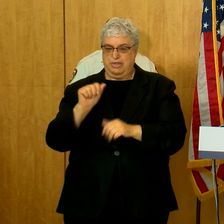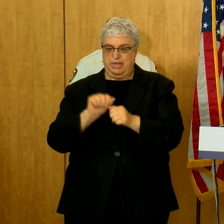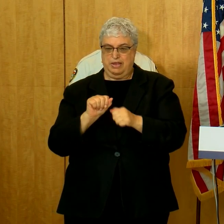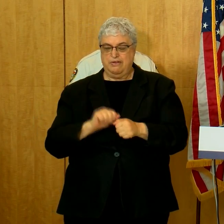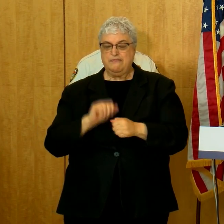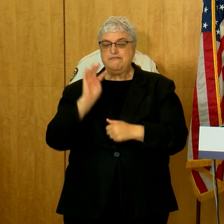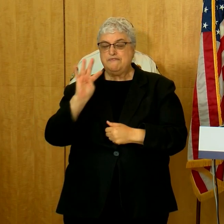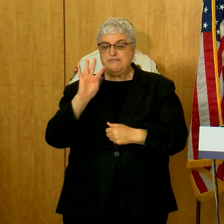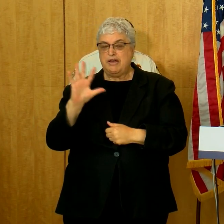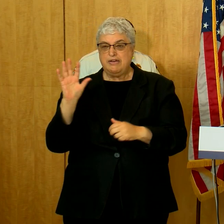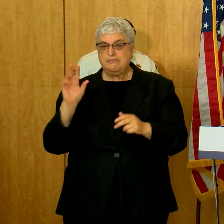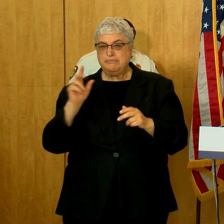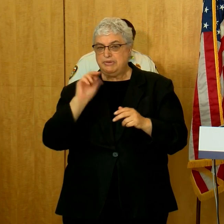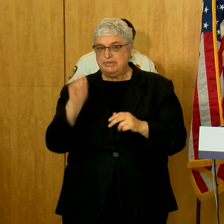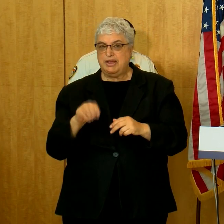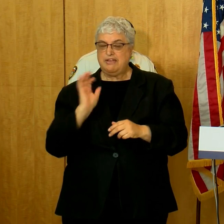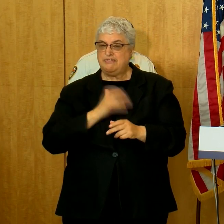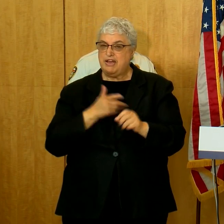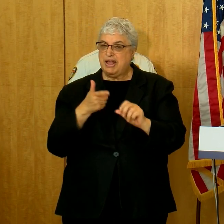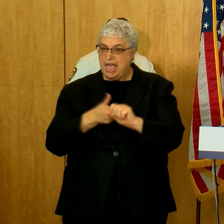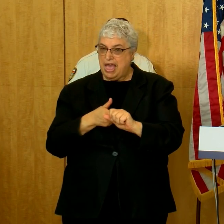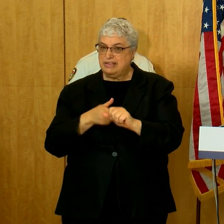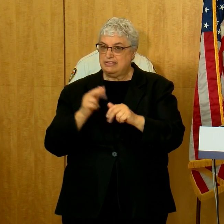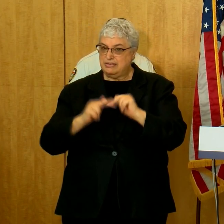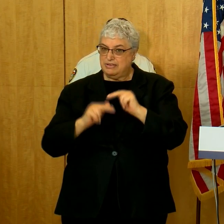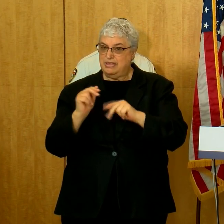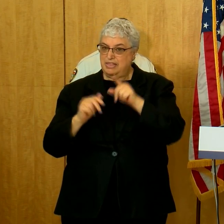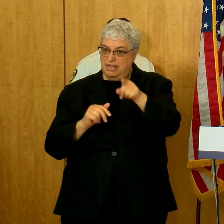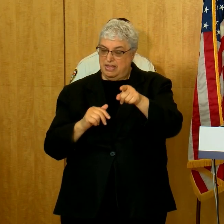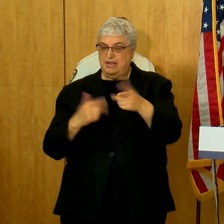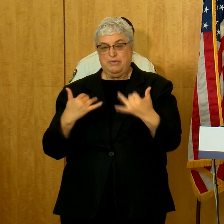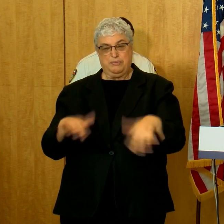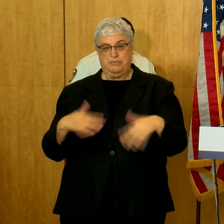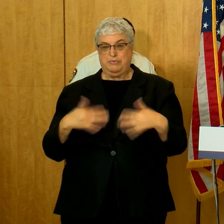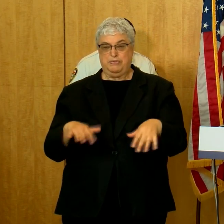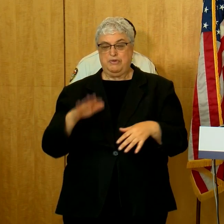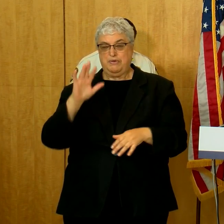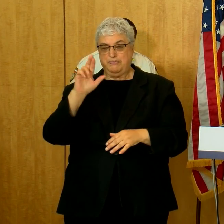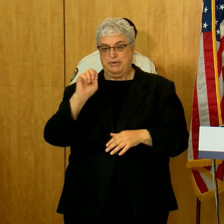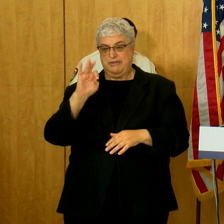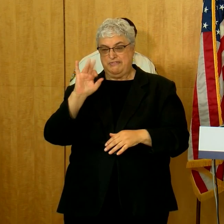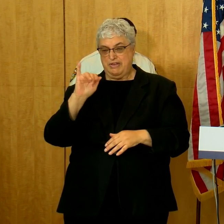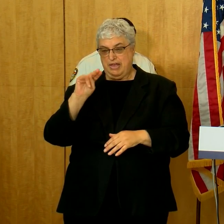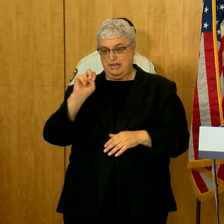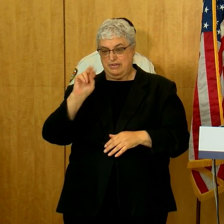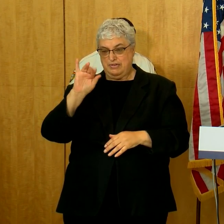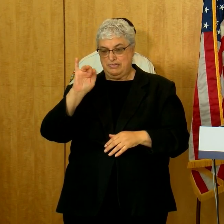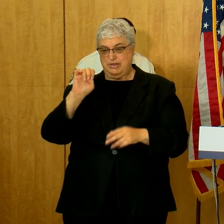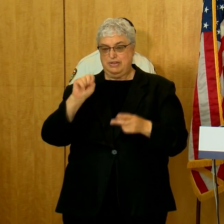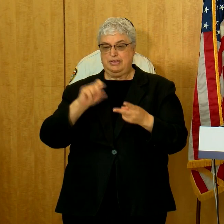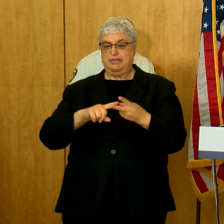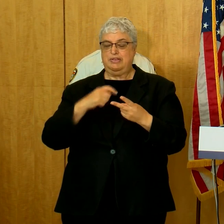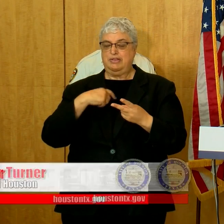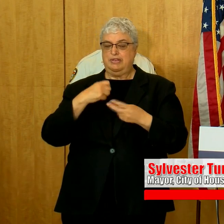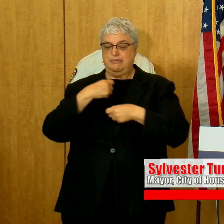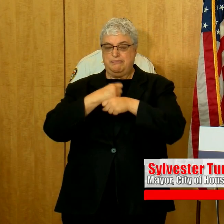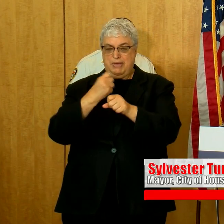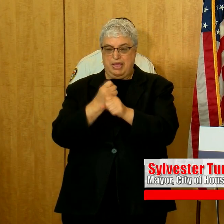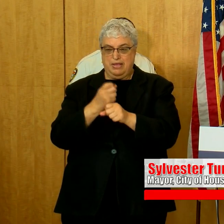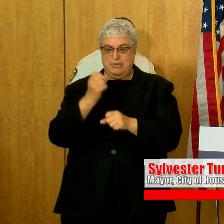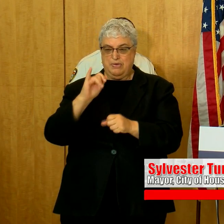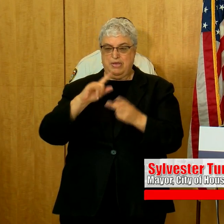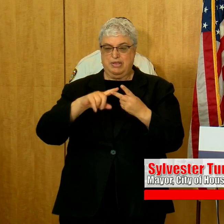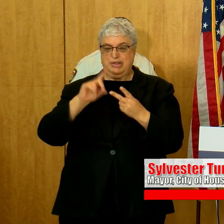the Port Arthur area. Okay. So you're talking about refineries, you're talking about petroleum production,